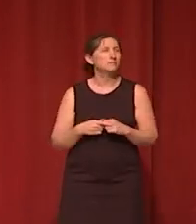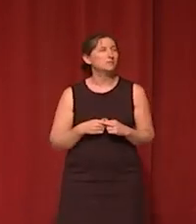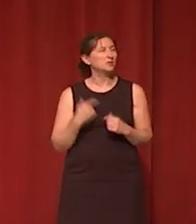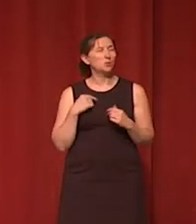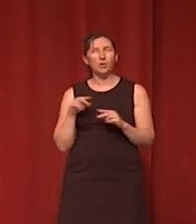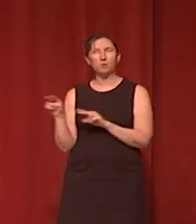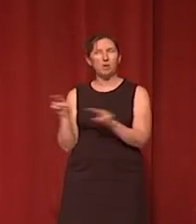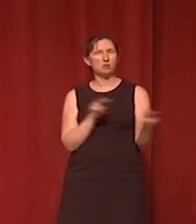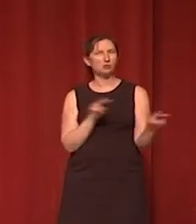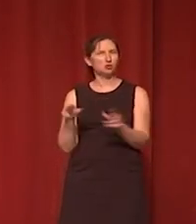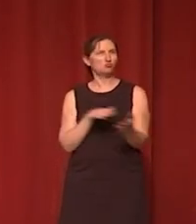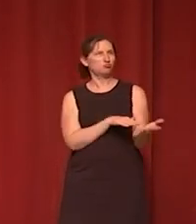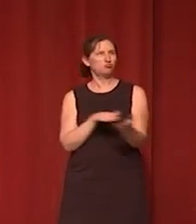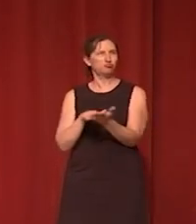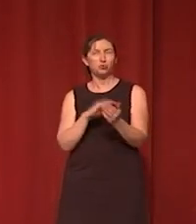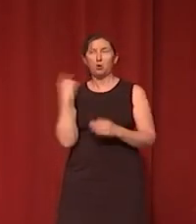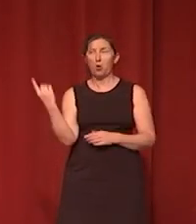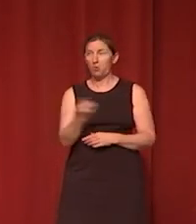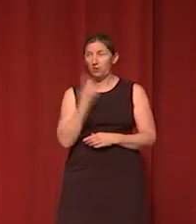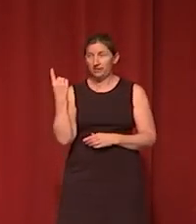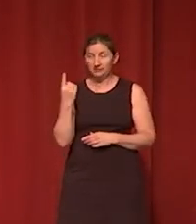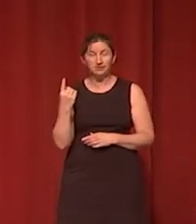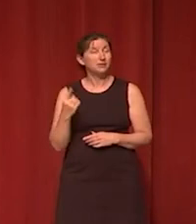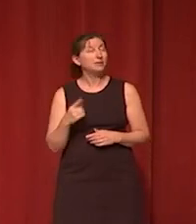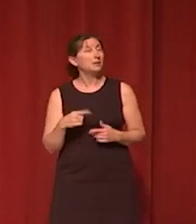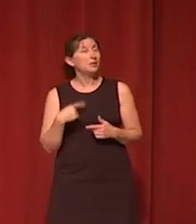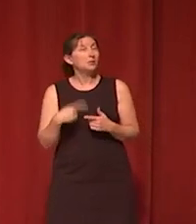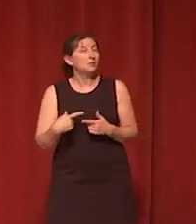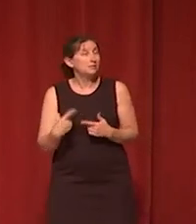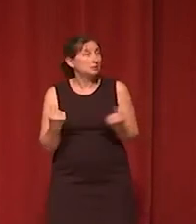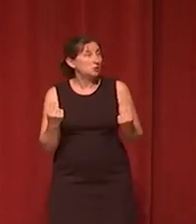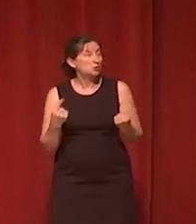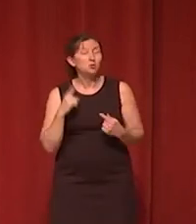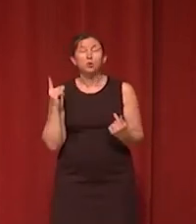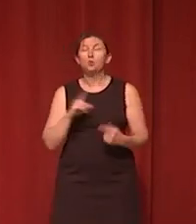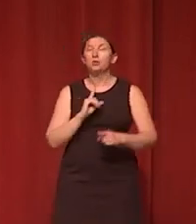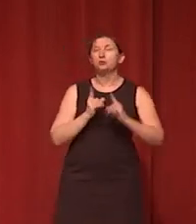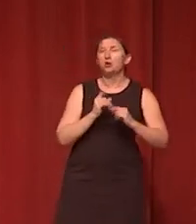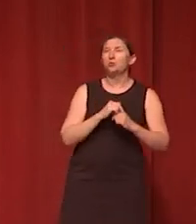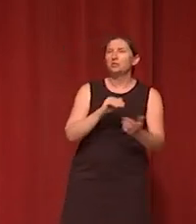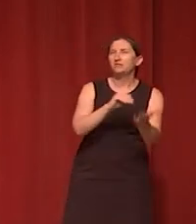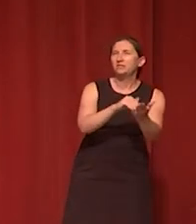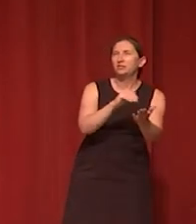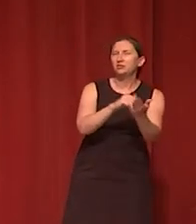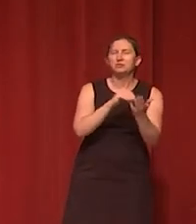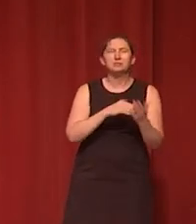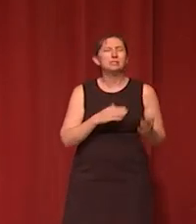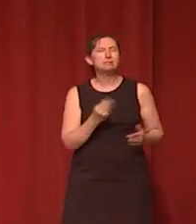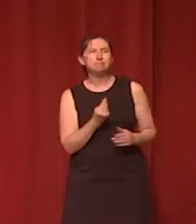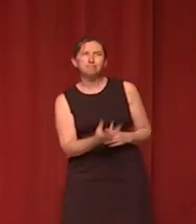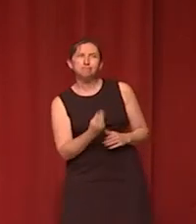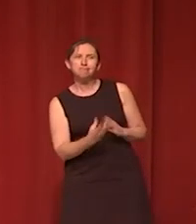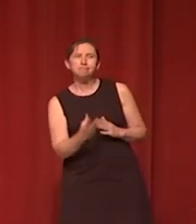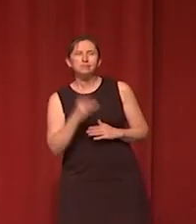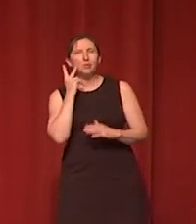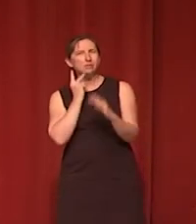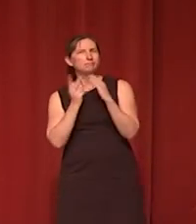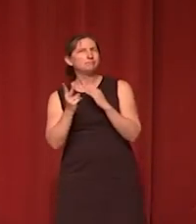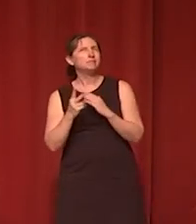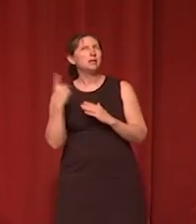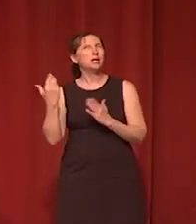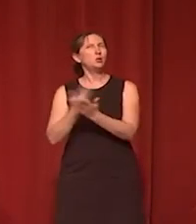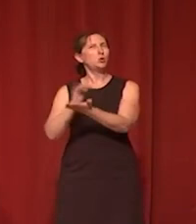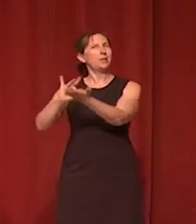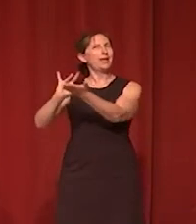early on with our specialists and clinicians to sort of have a conversation of when we think something may be approved, have a perspective from them about where it